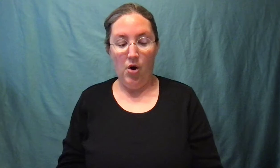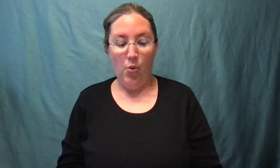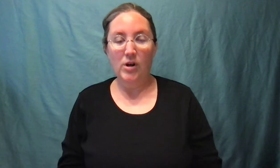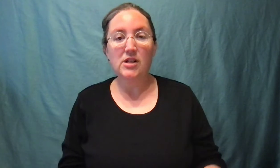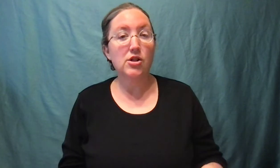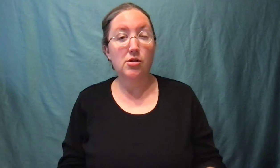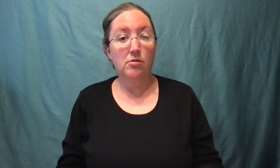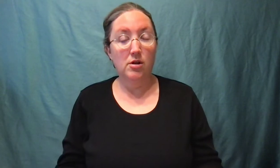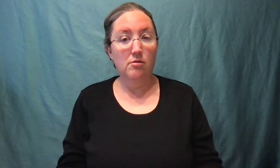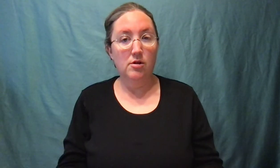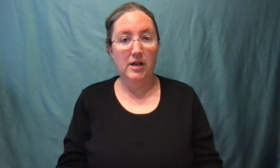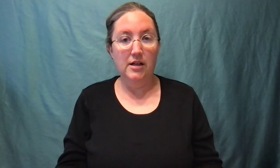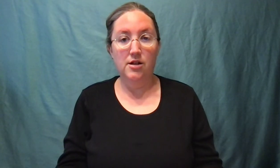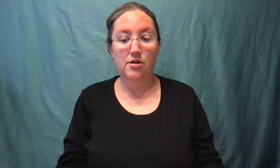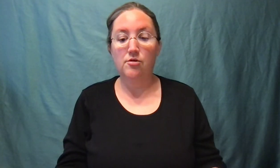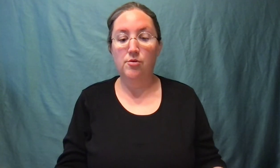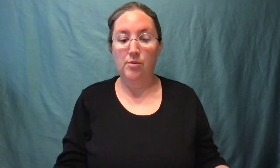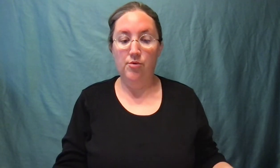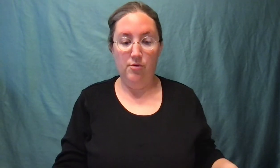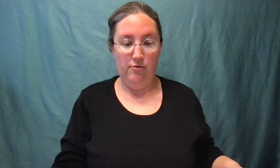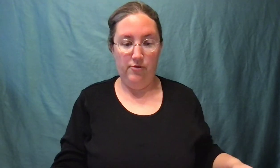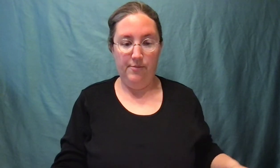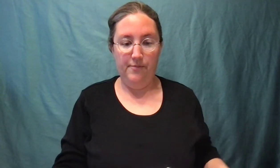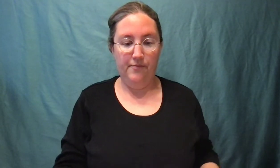What does a student need to do to improve?